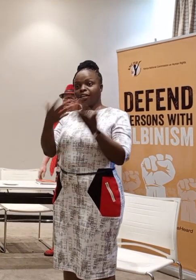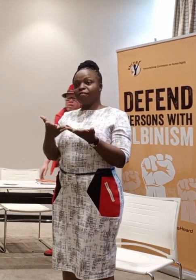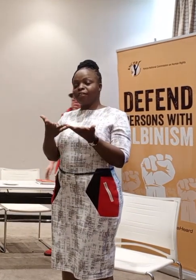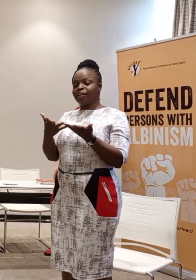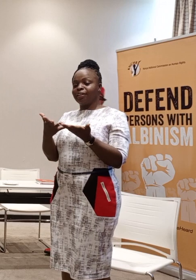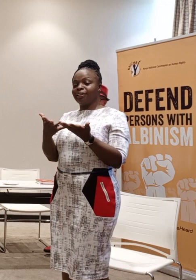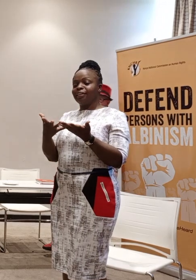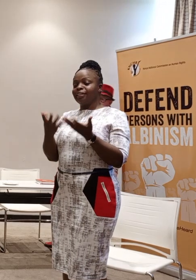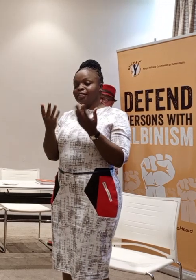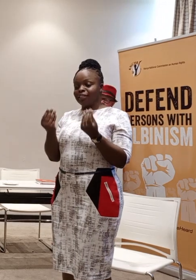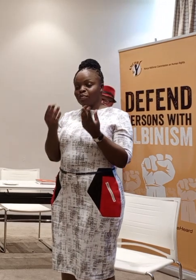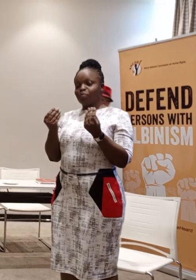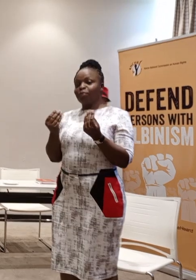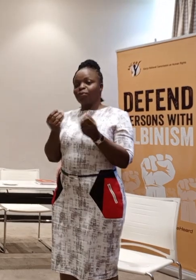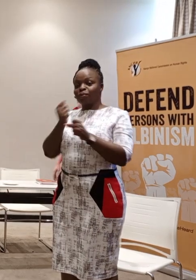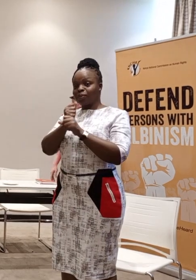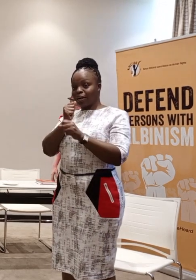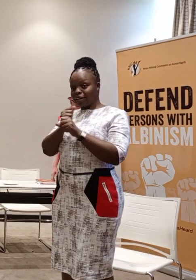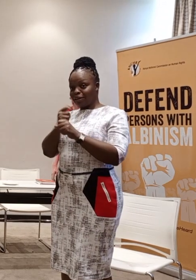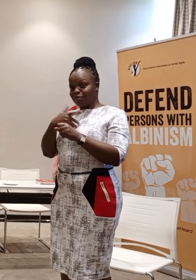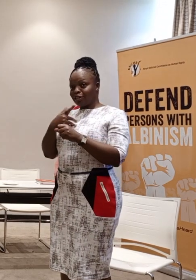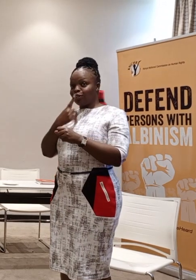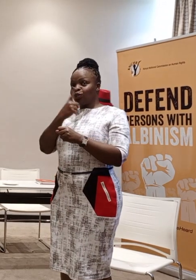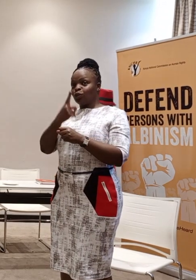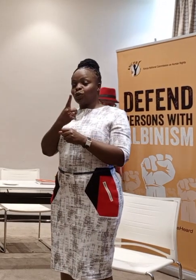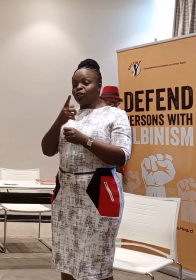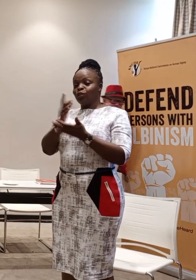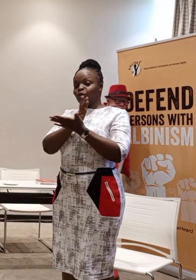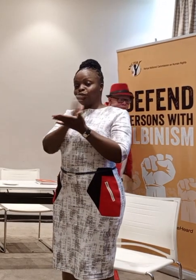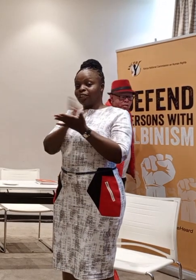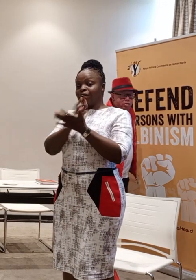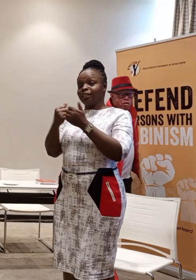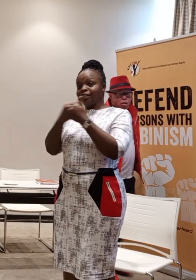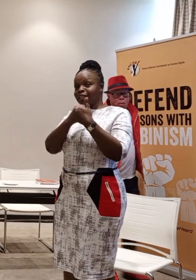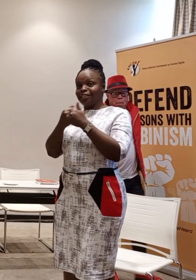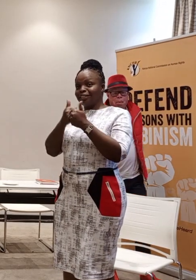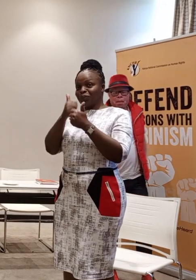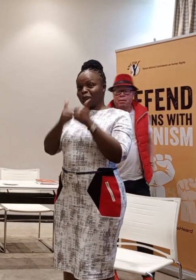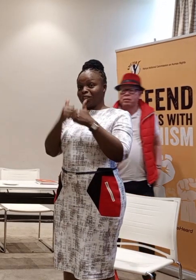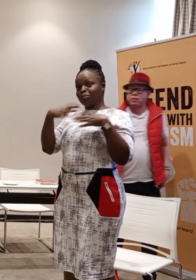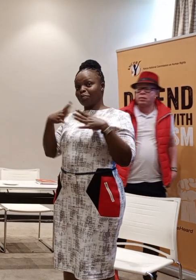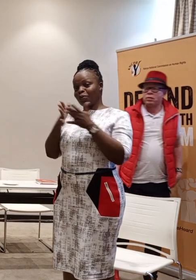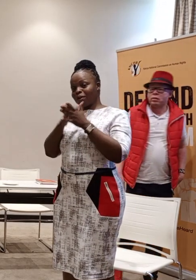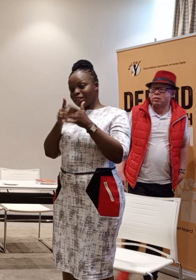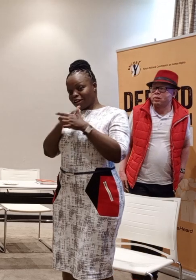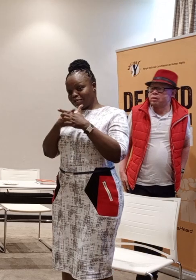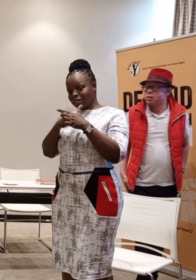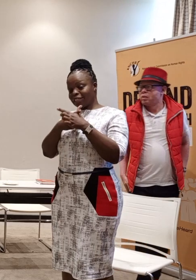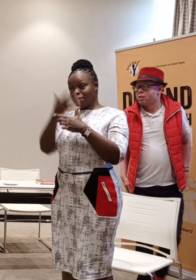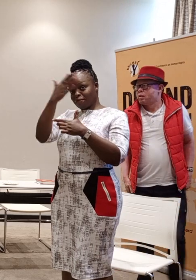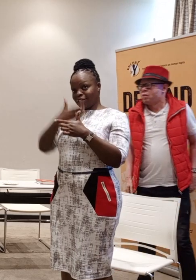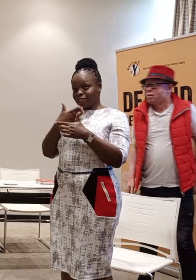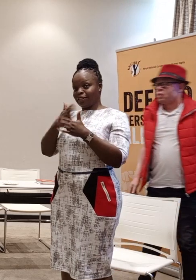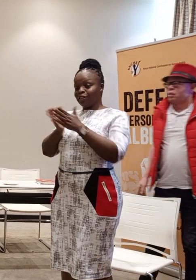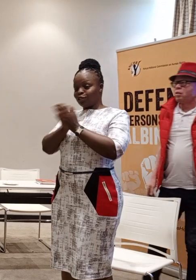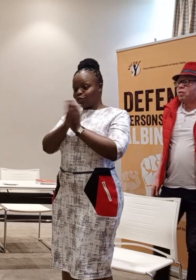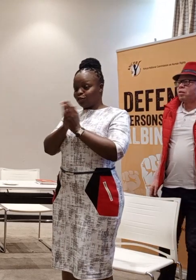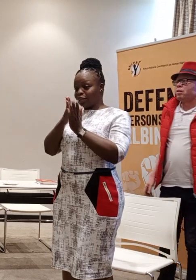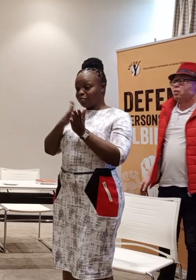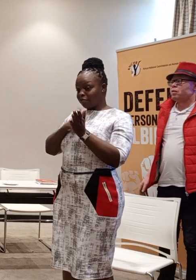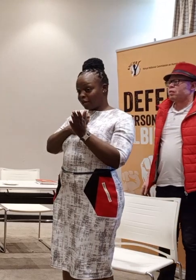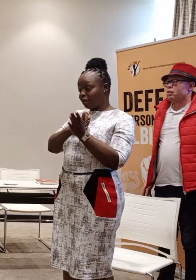challenges that persons with albinism face. And because my story is also the